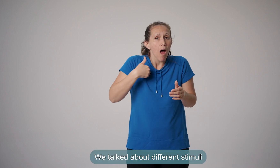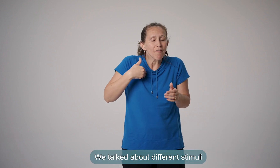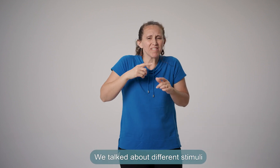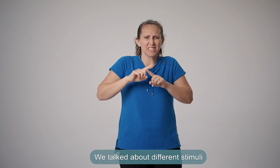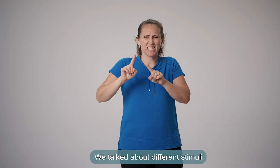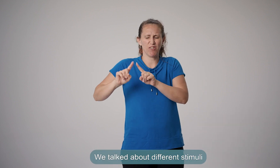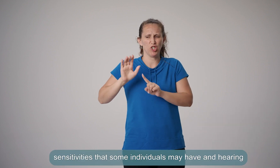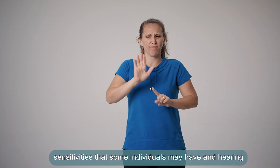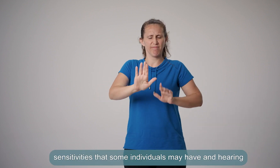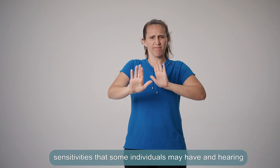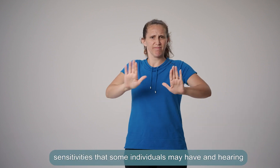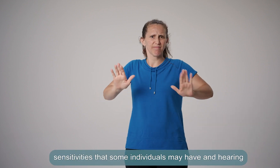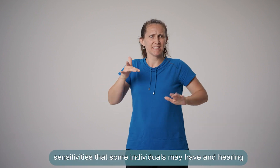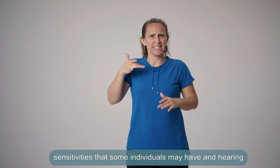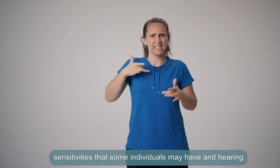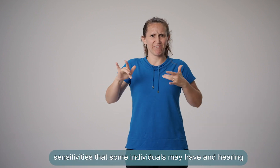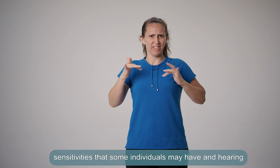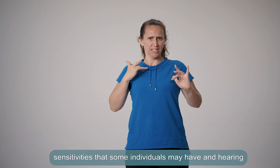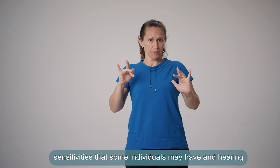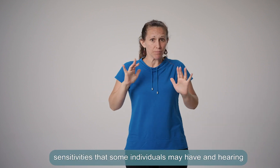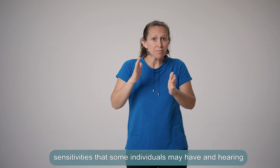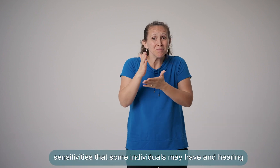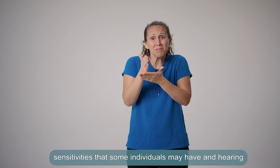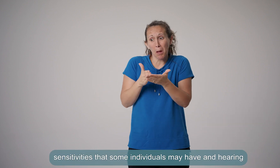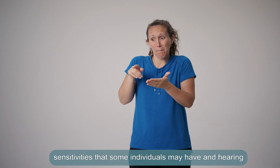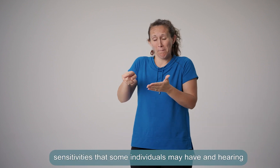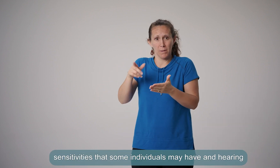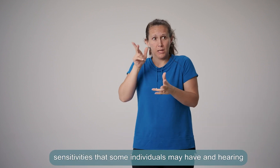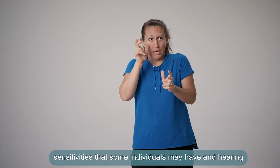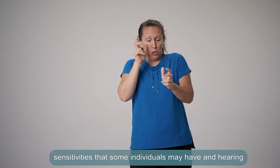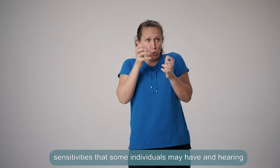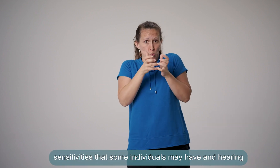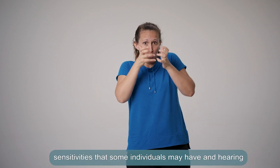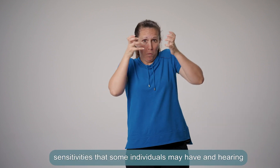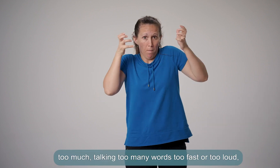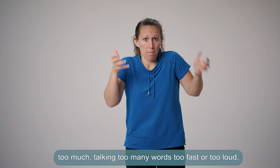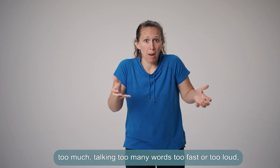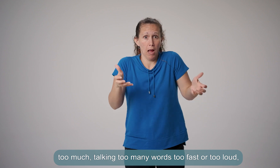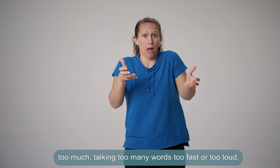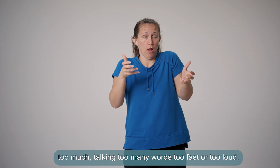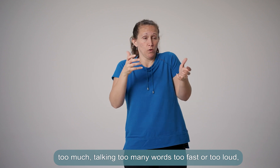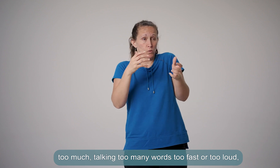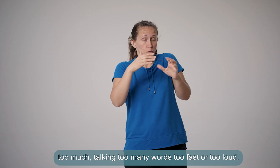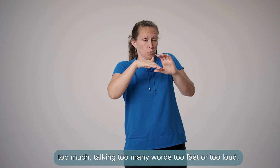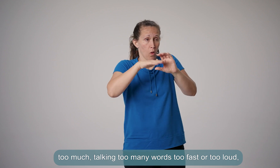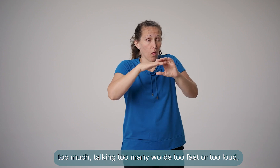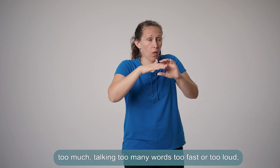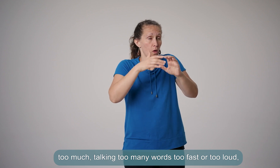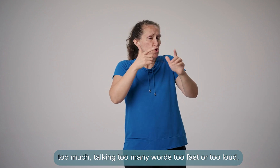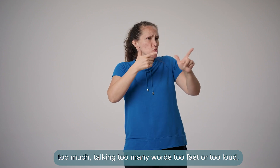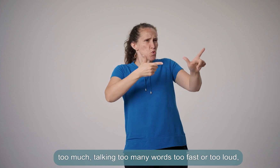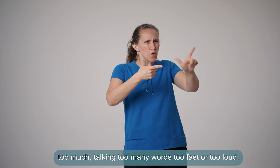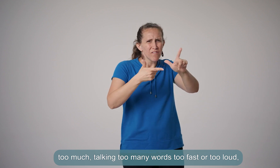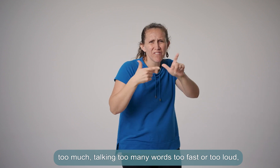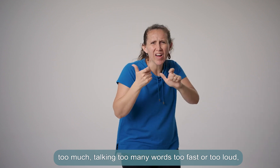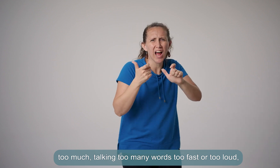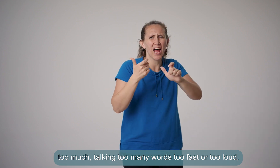different stimuli sensitivities that some individuals may have, and hearing too much talking, too many words too fast or